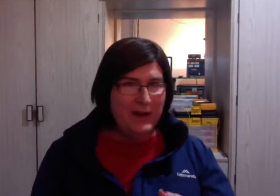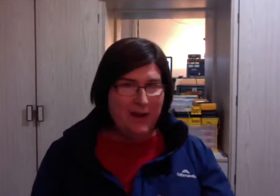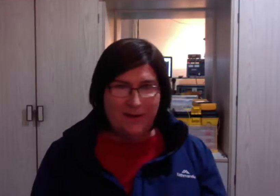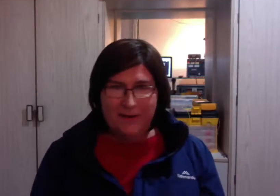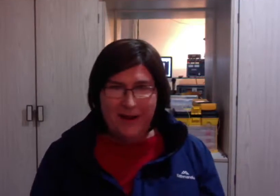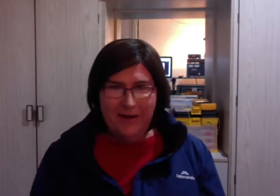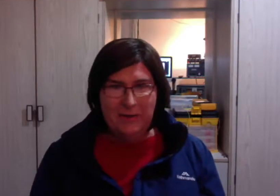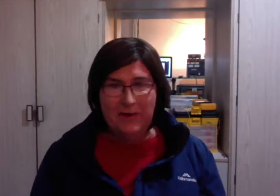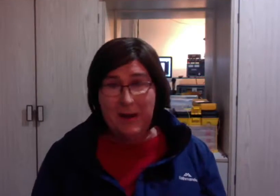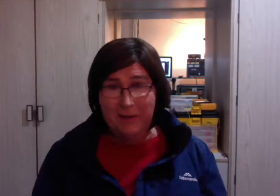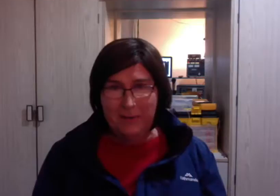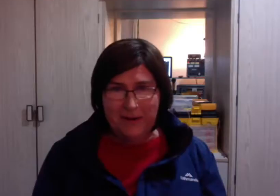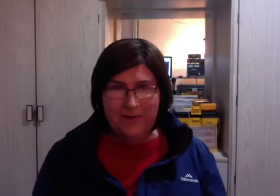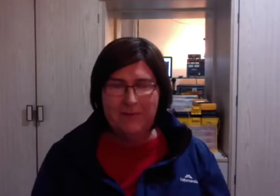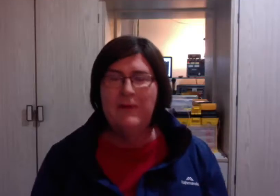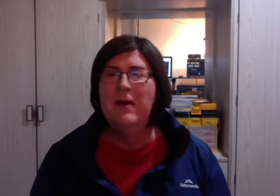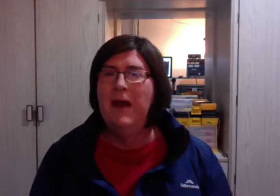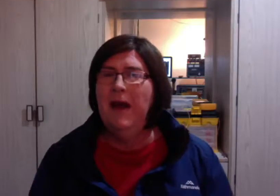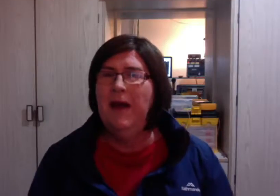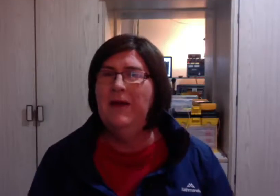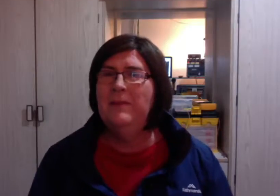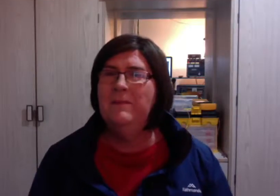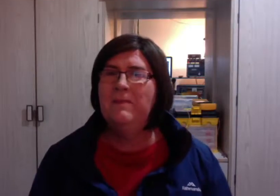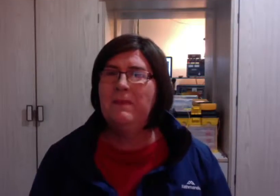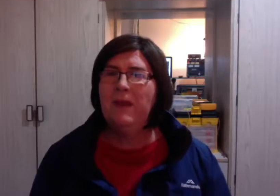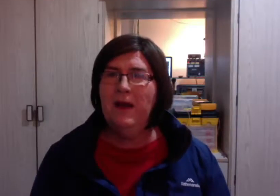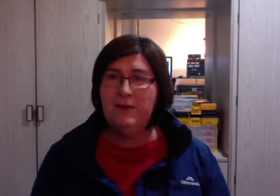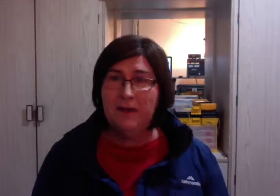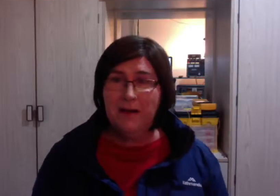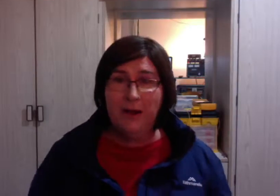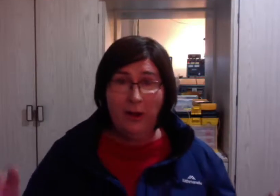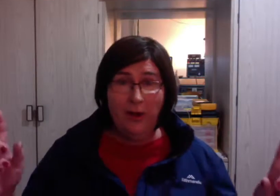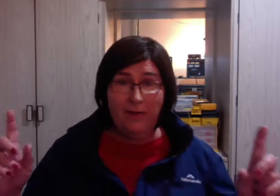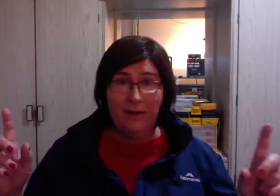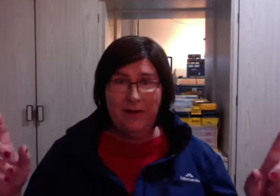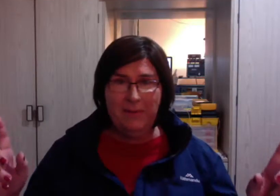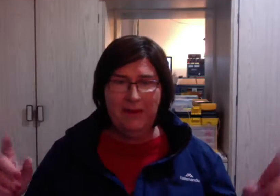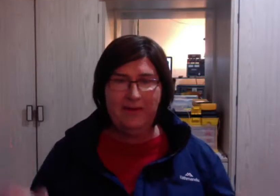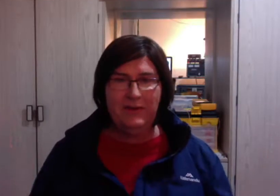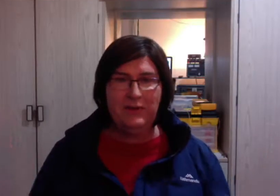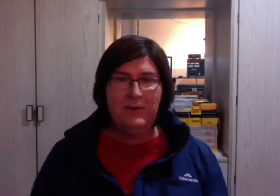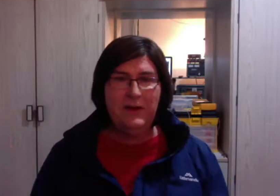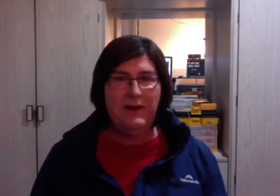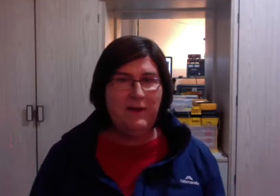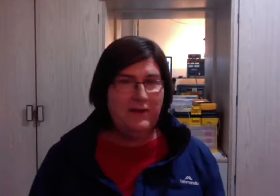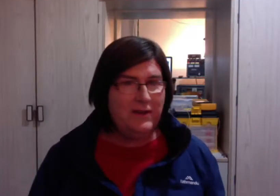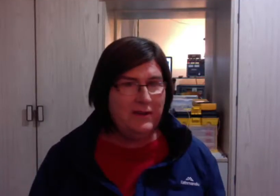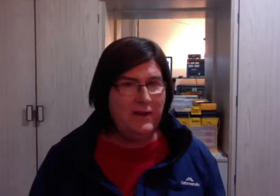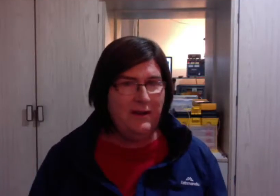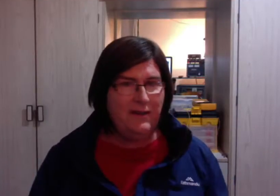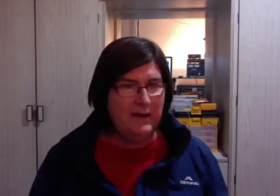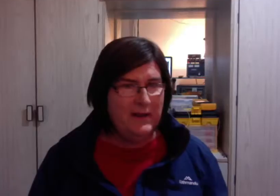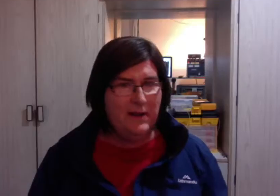carry a stack because they are expensive. I do carry a lot of that clear plastic tubing, and if I see a stainless steel antenna,